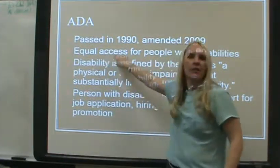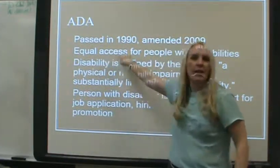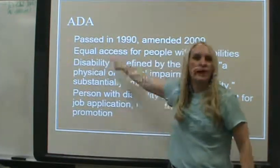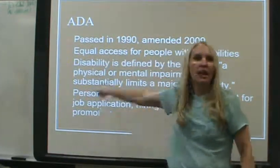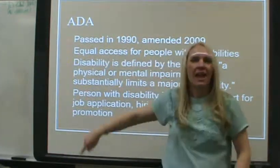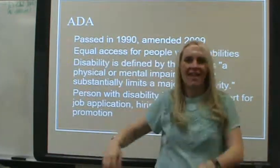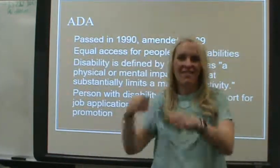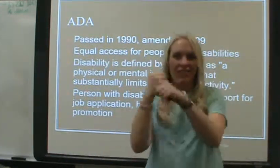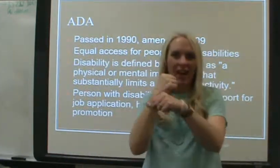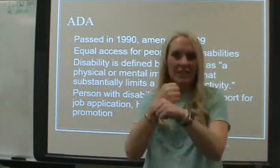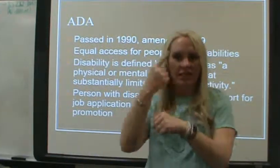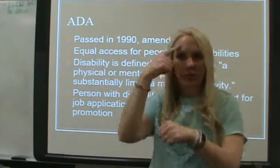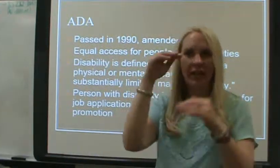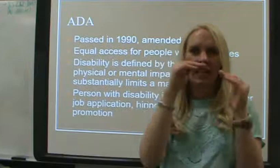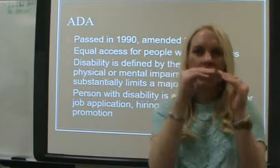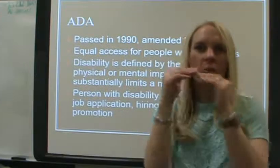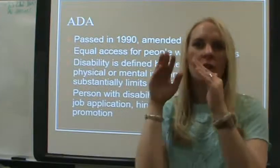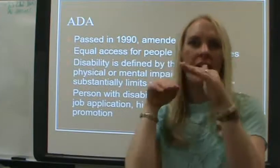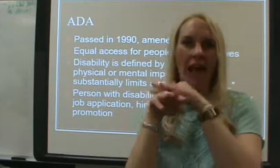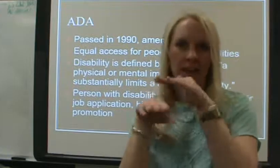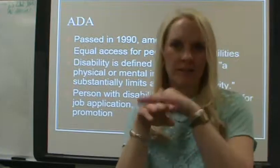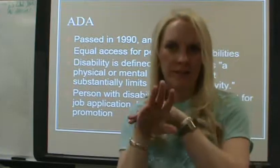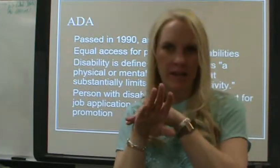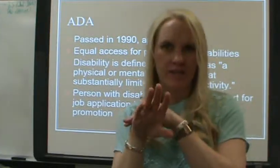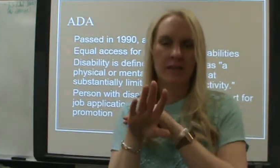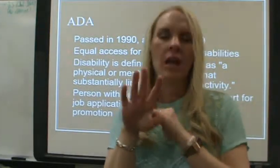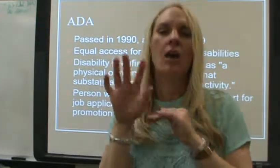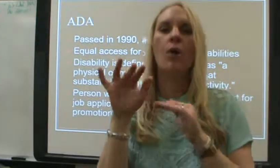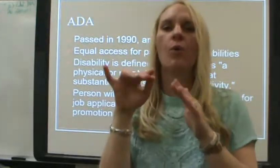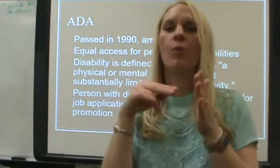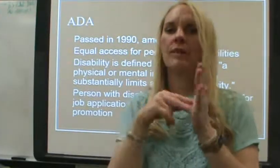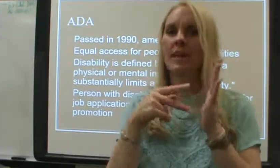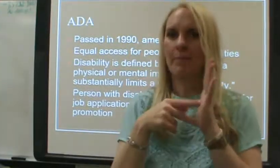Right. It fights for equal access. What does that mean?